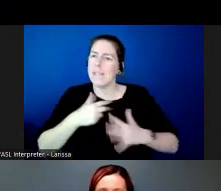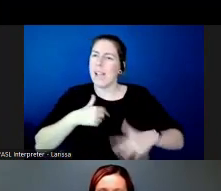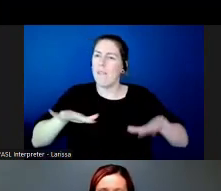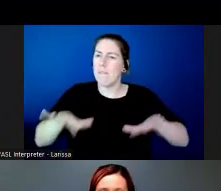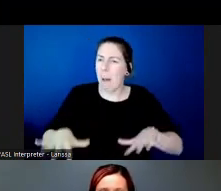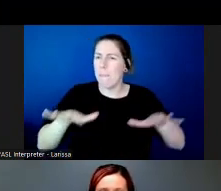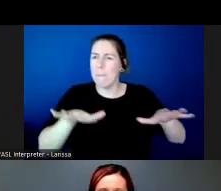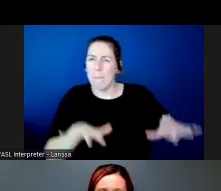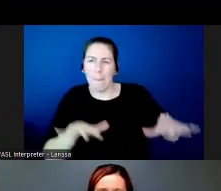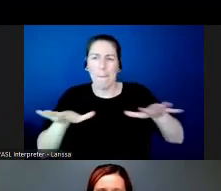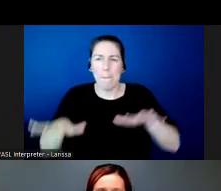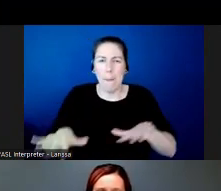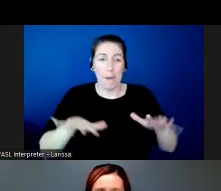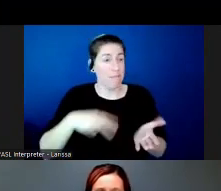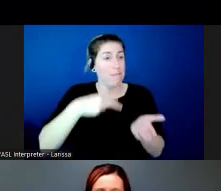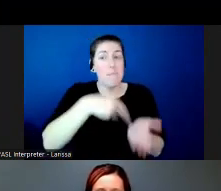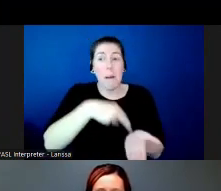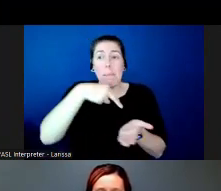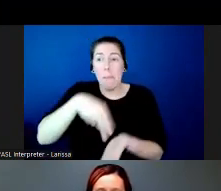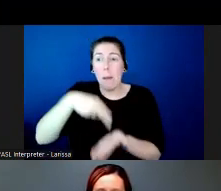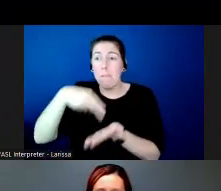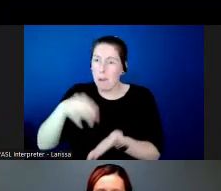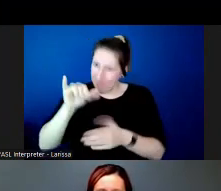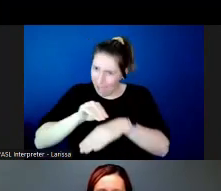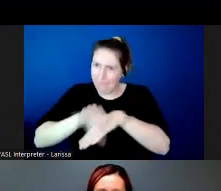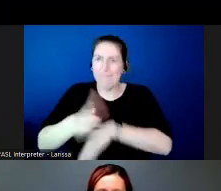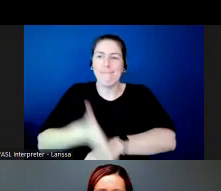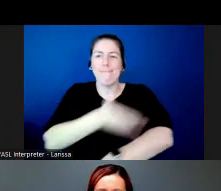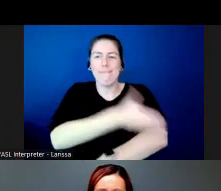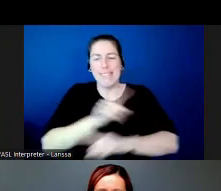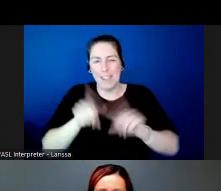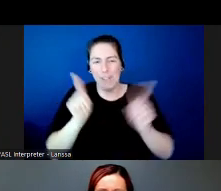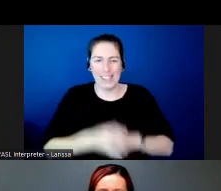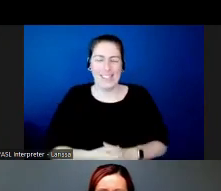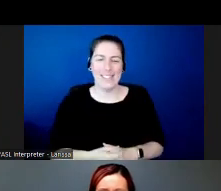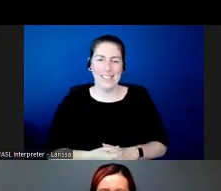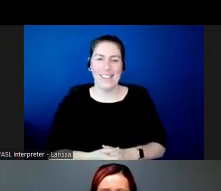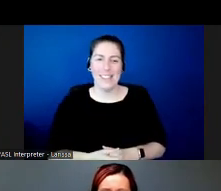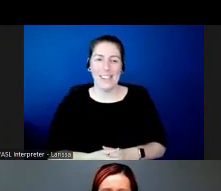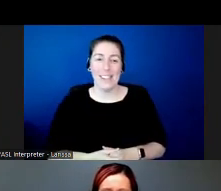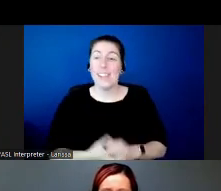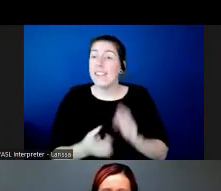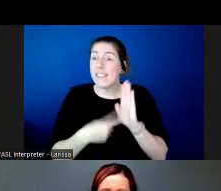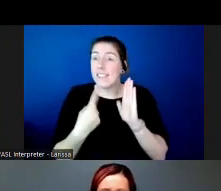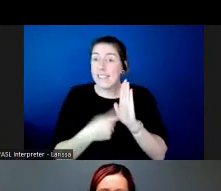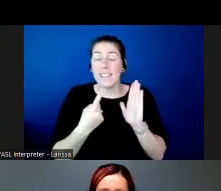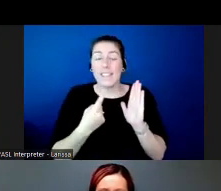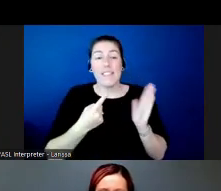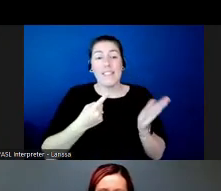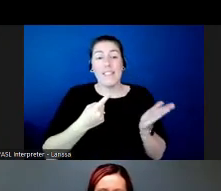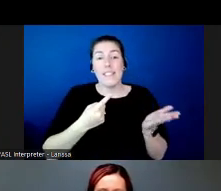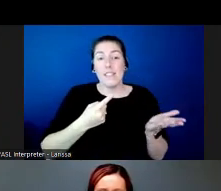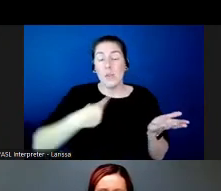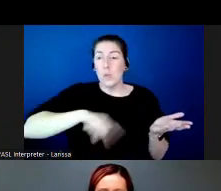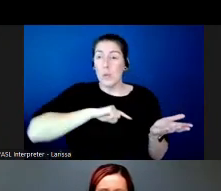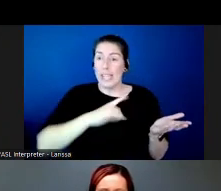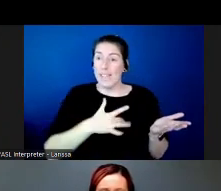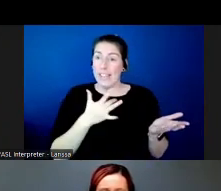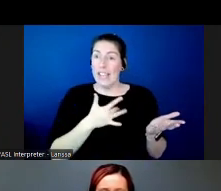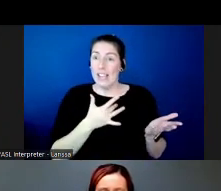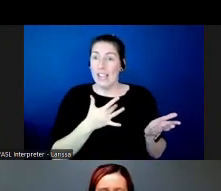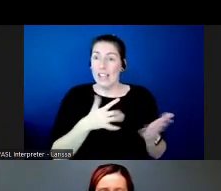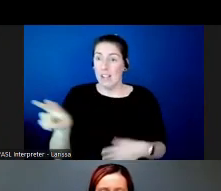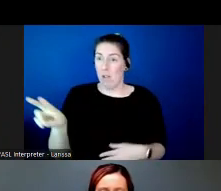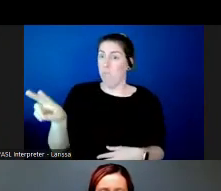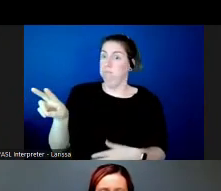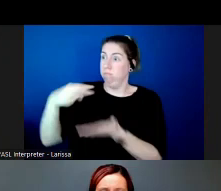slightest movement that makes the greatest difference. Often, we get intimidated when we watch dancers